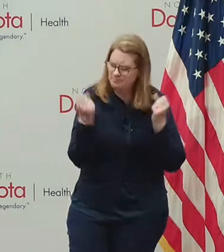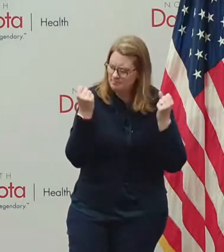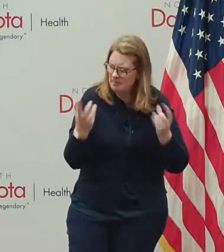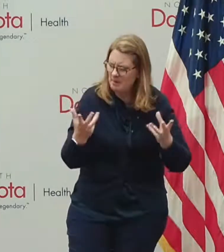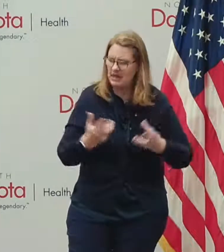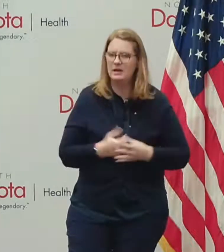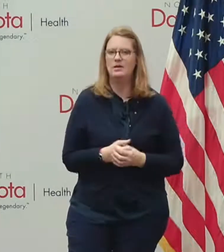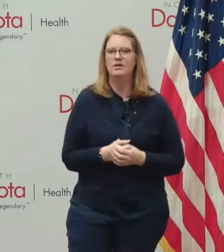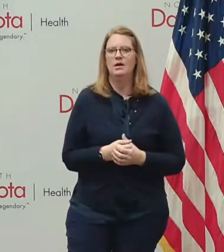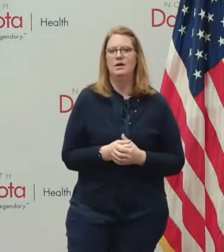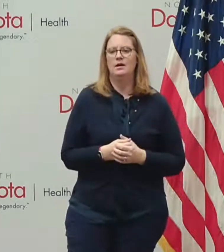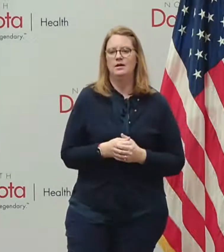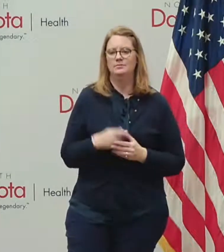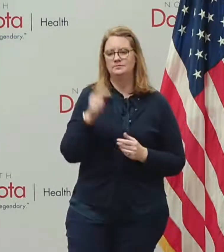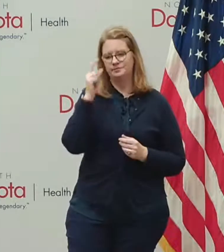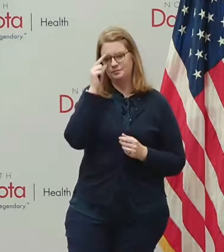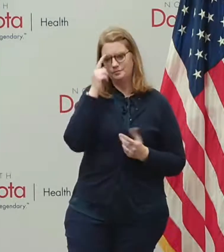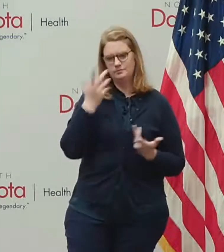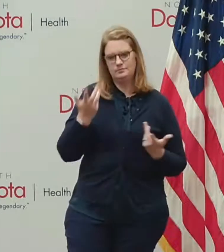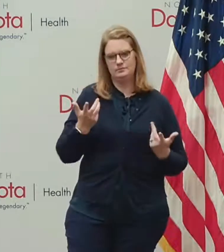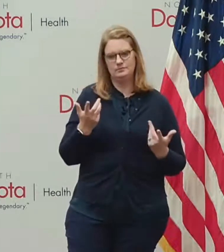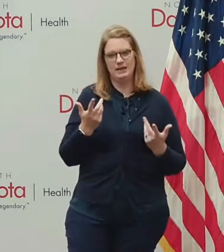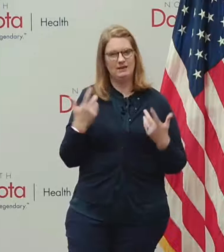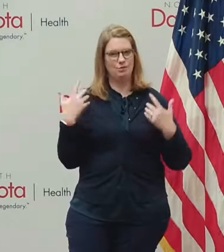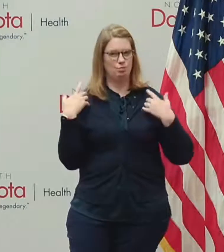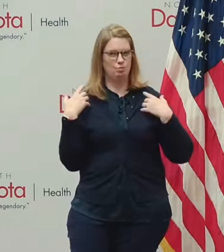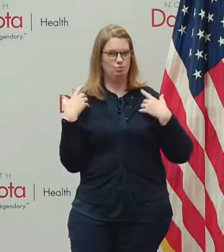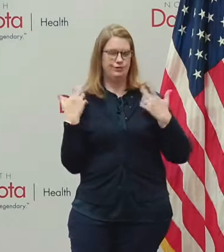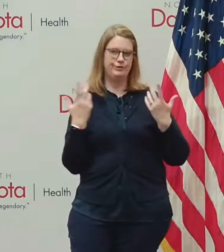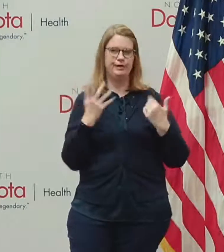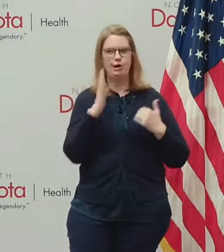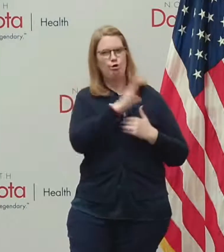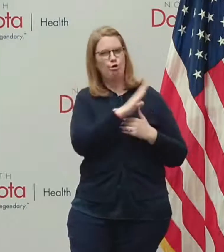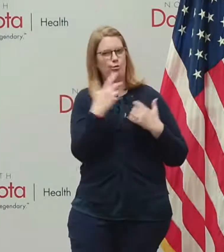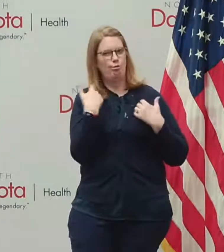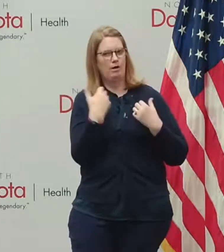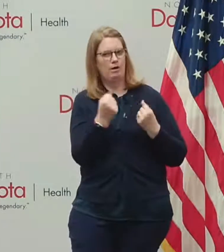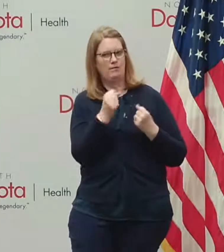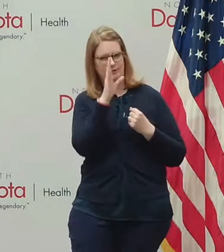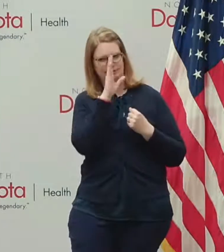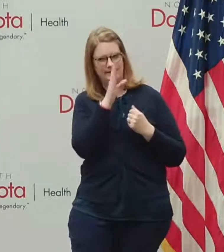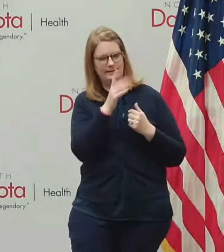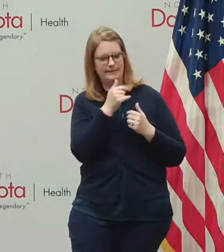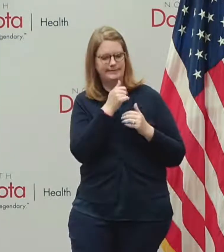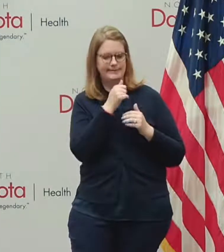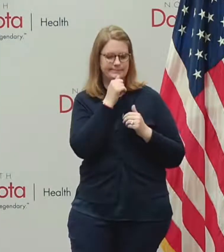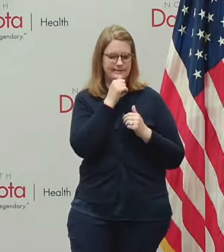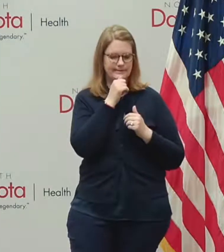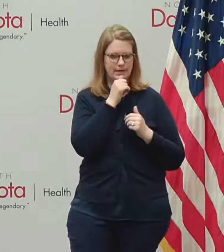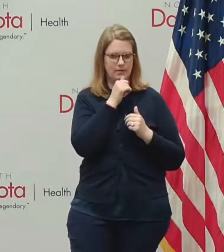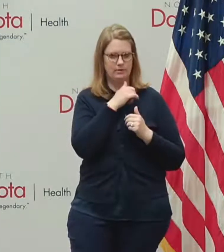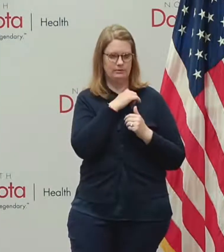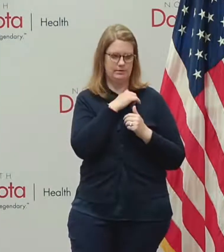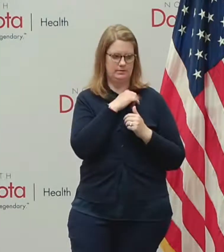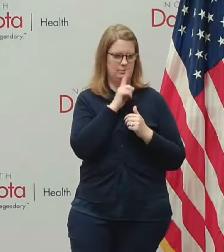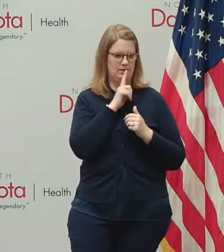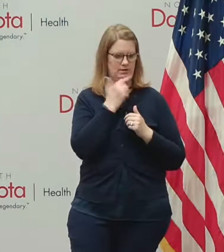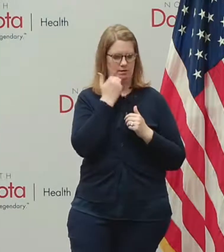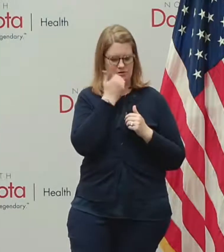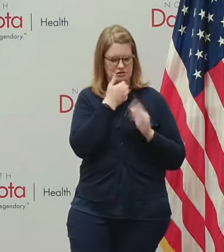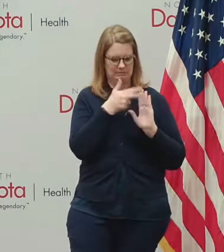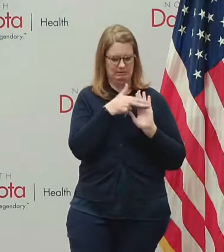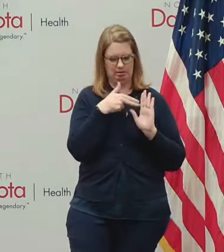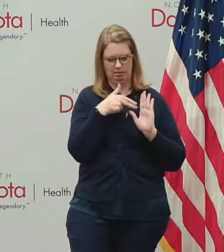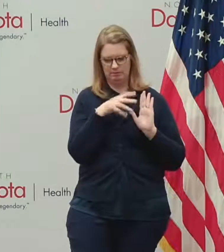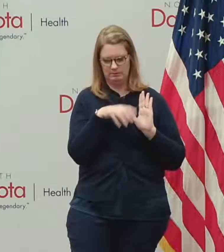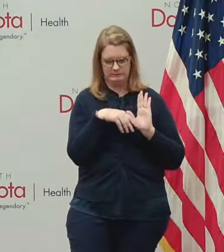from sort of having her recovery be a secret that was held in the closet, trapped by shame and stigma, to